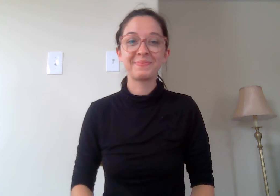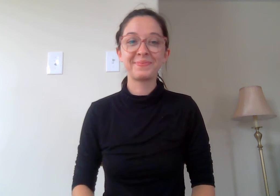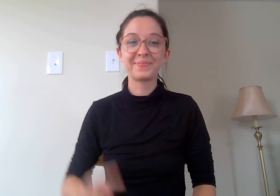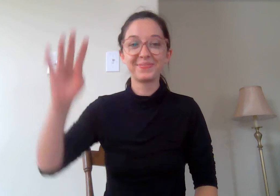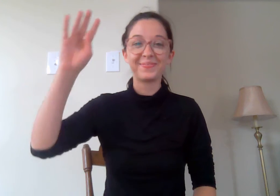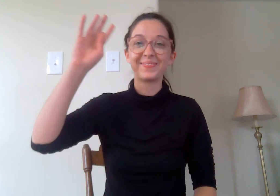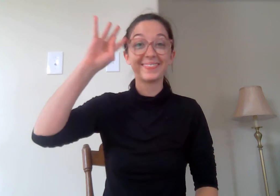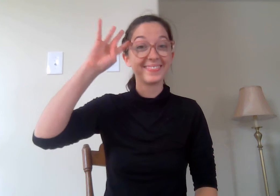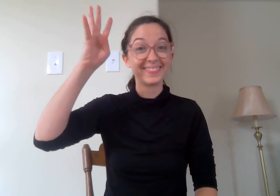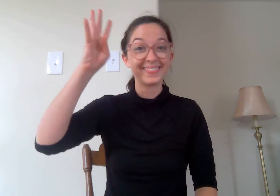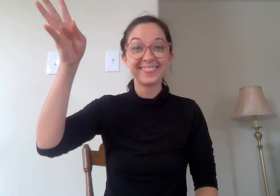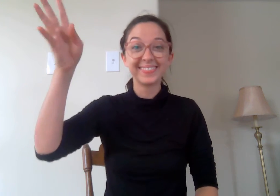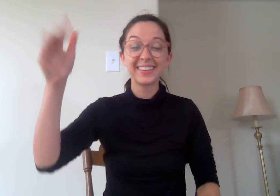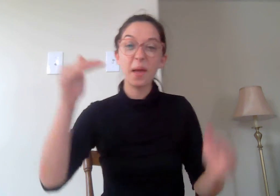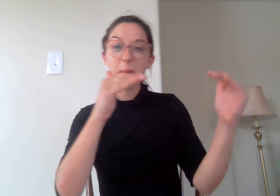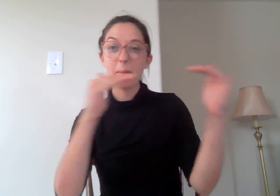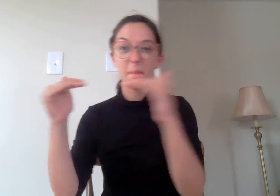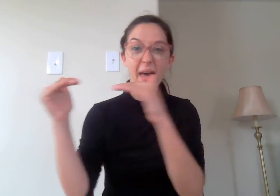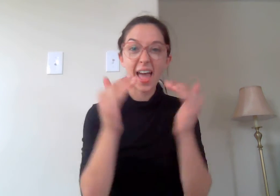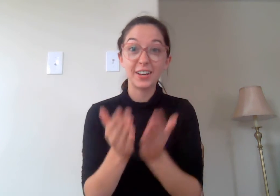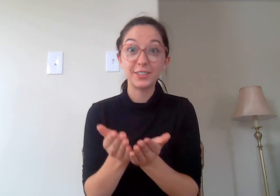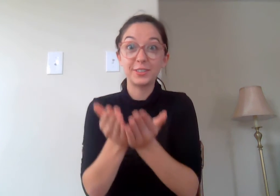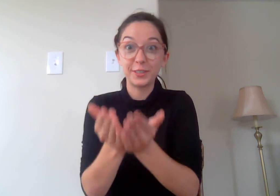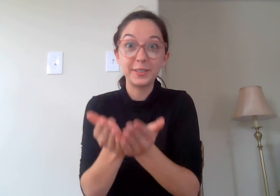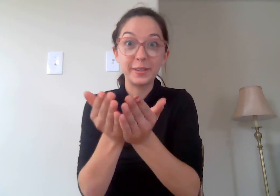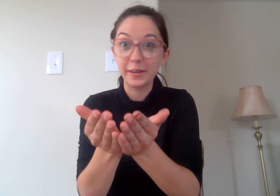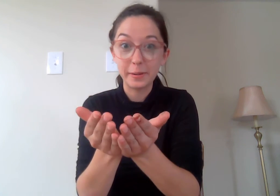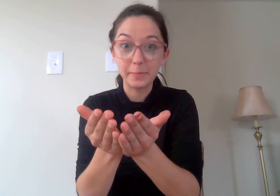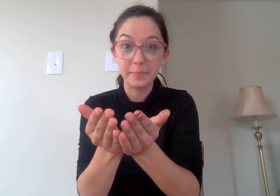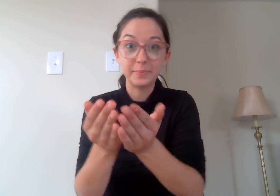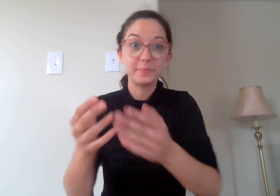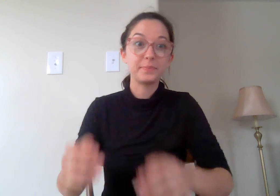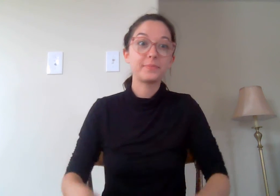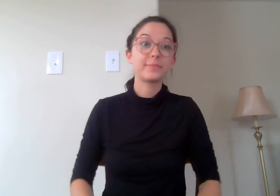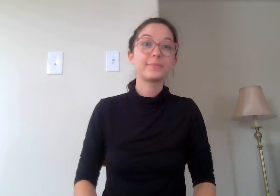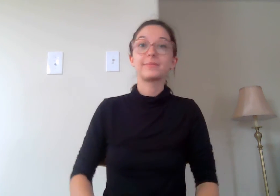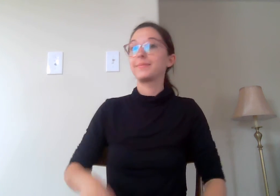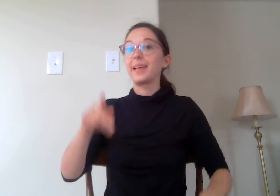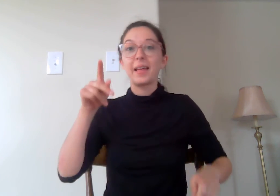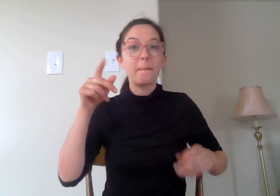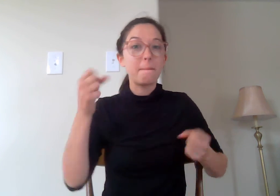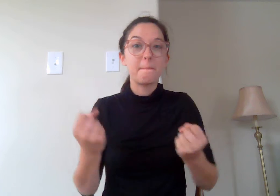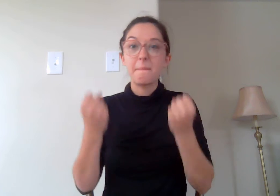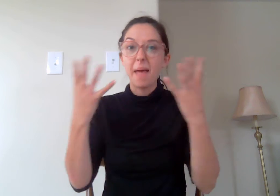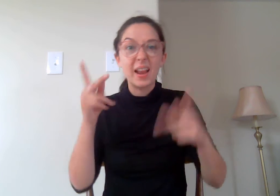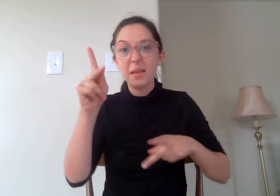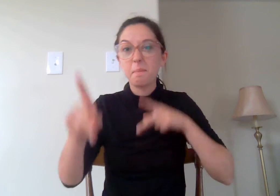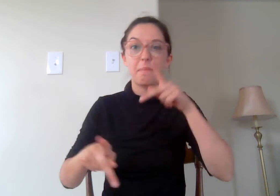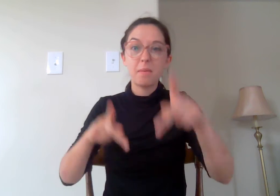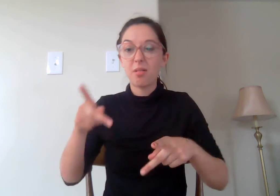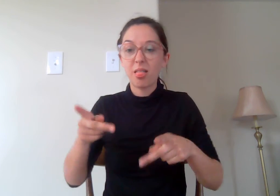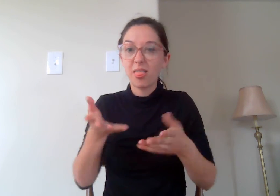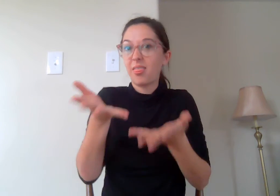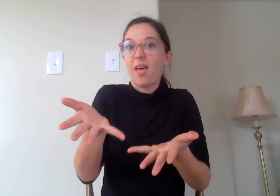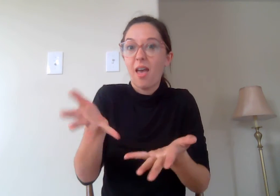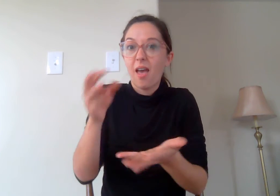send off the all hands on deck. So a big bird flies over, and I mean literally a bird, and they freak out, sound the all hands on